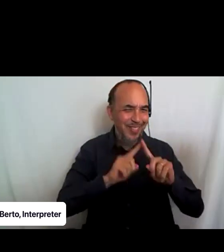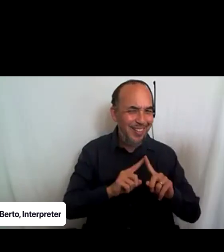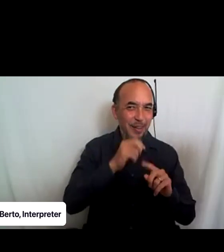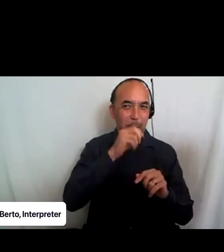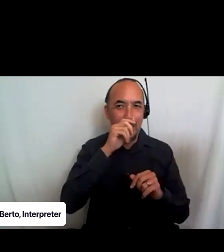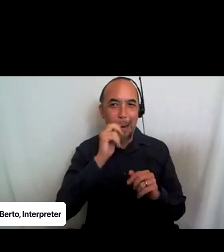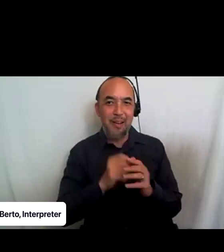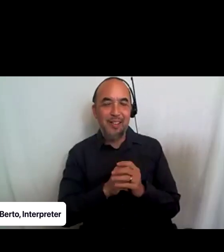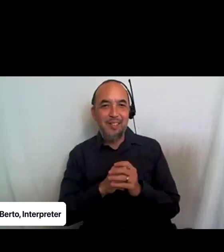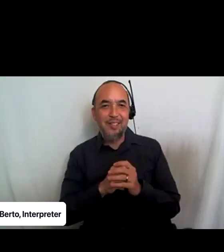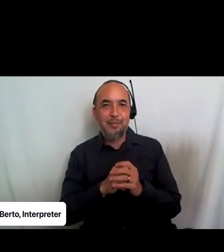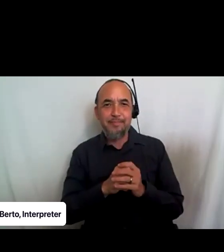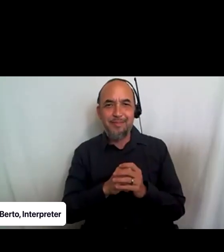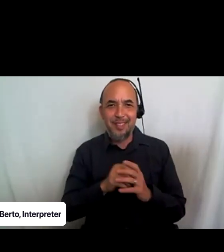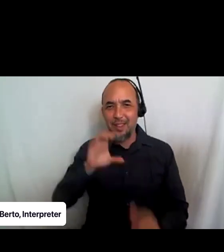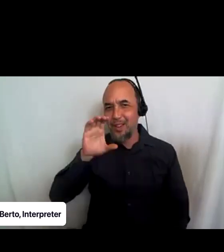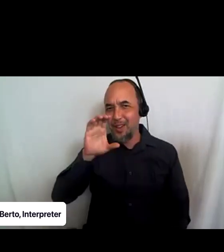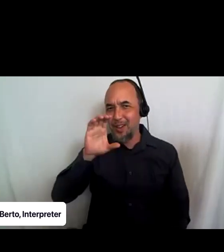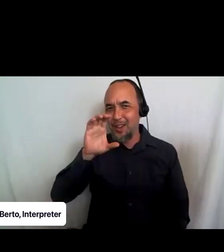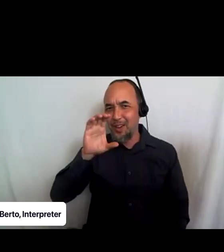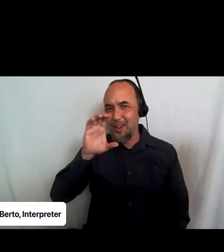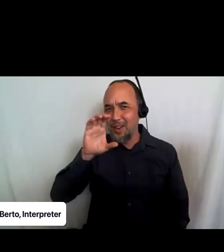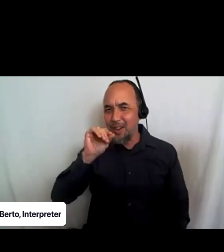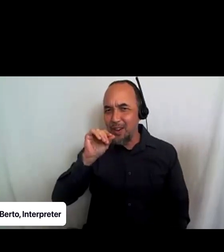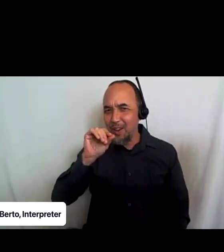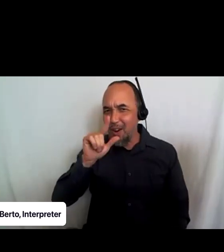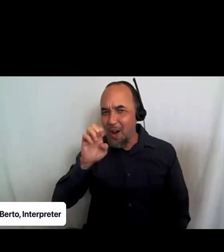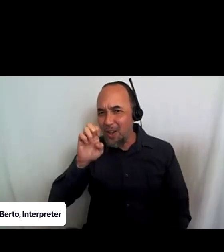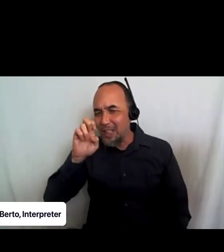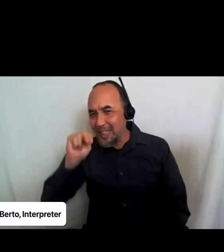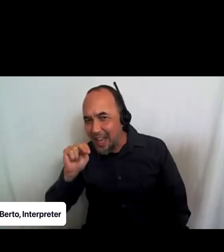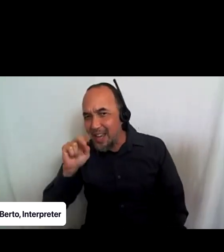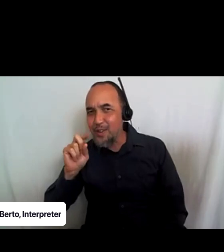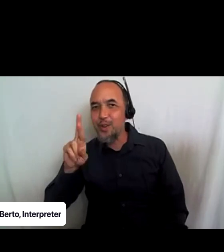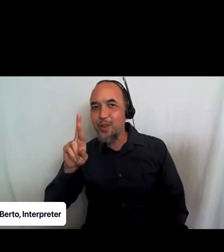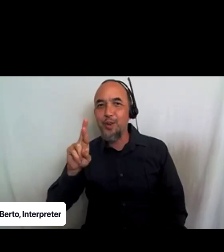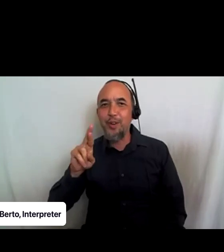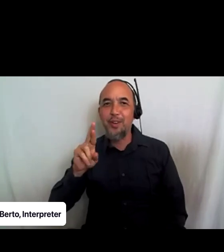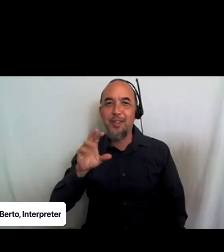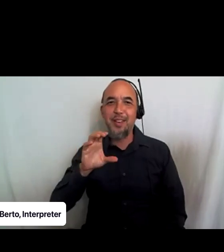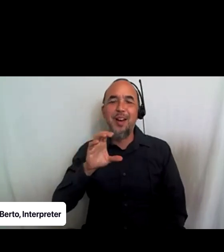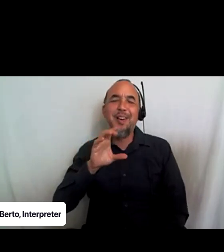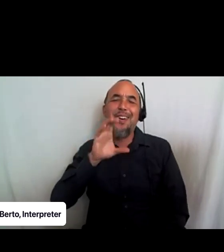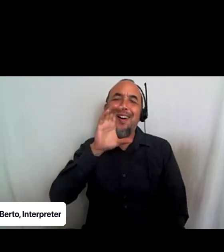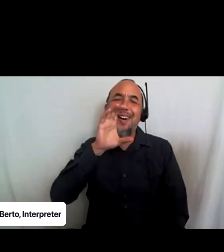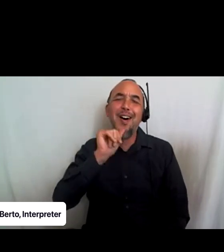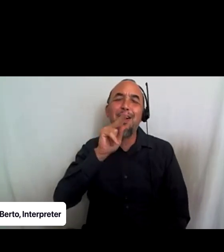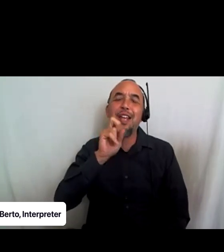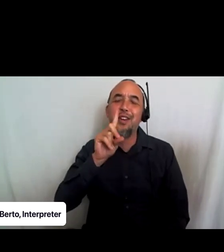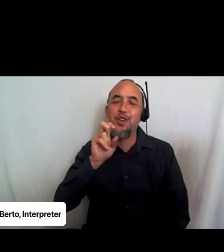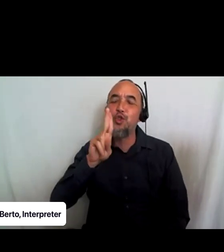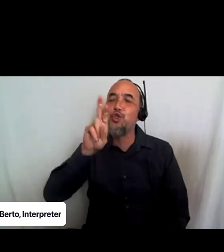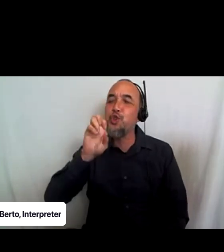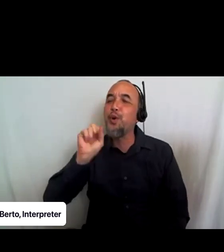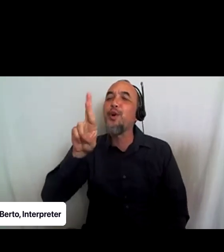awesome. Colander is one way. Colander, Collage, calendar, col. calendar,